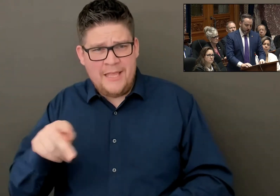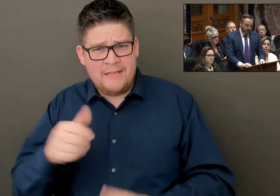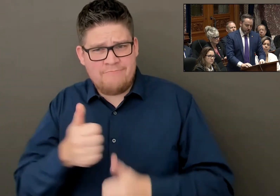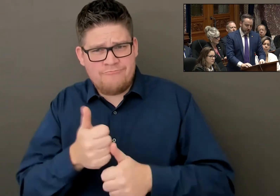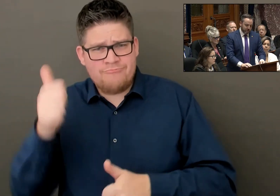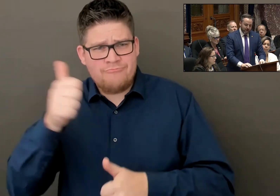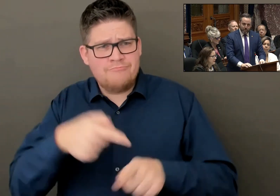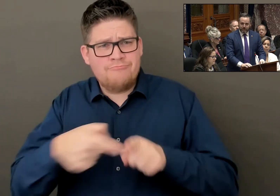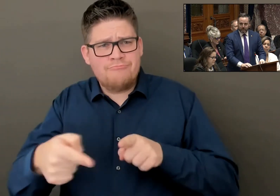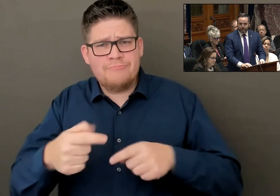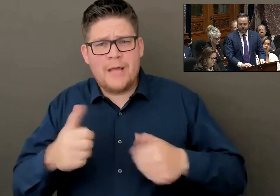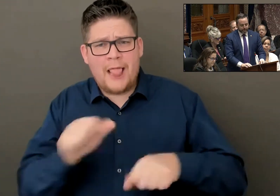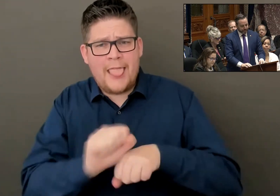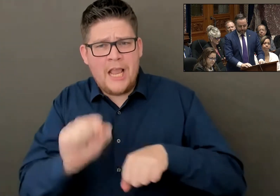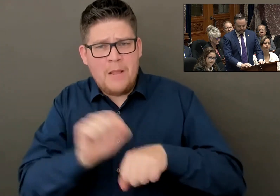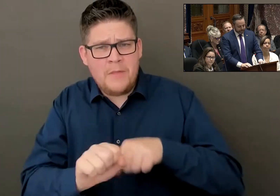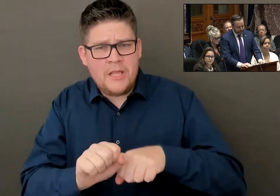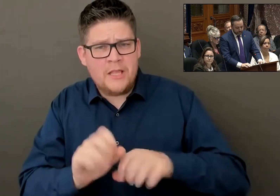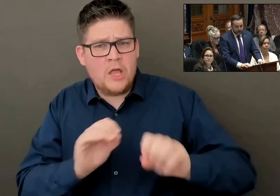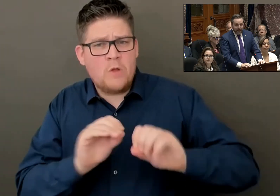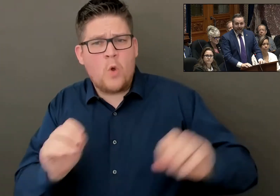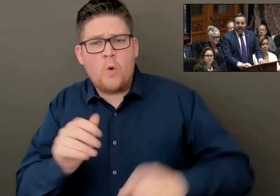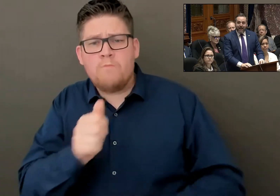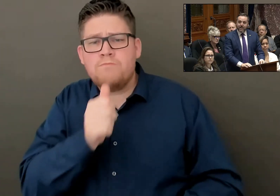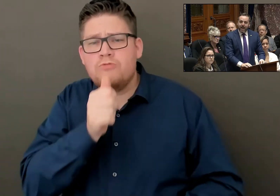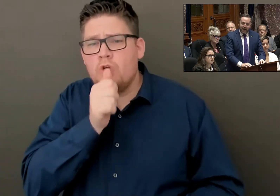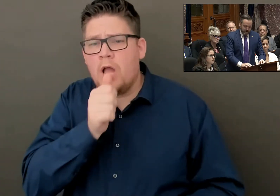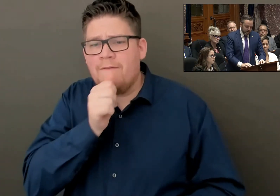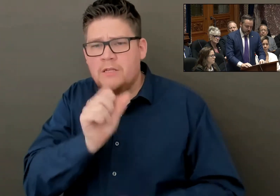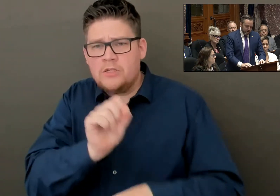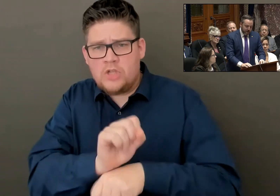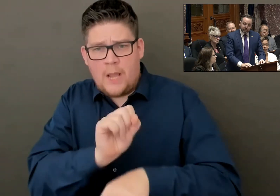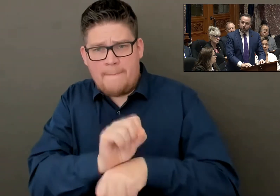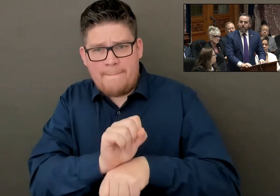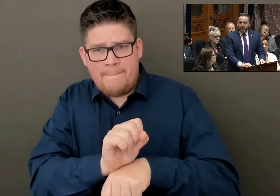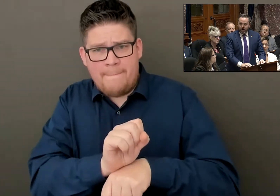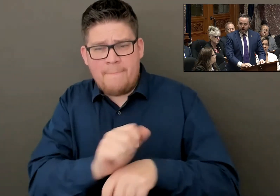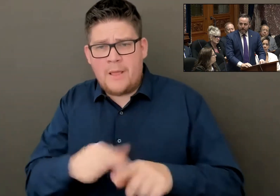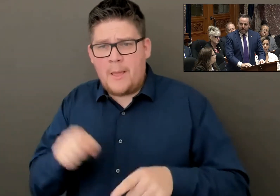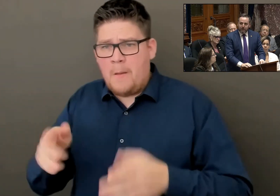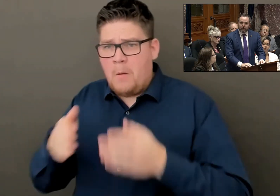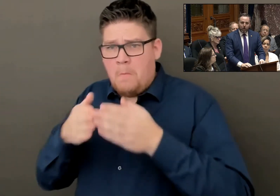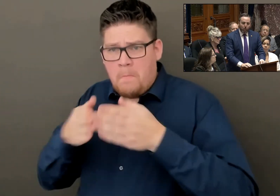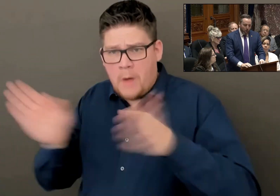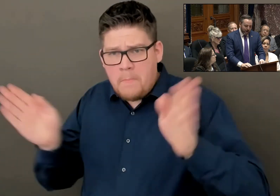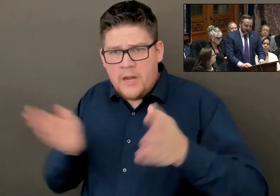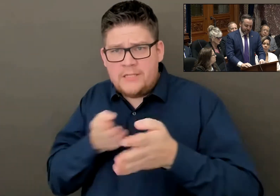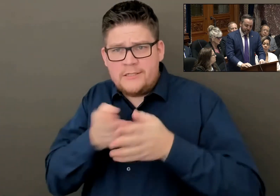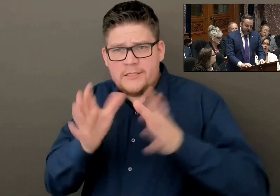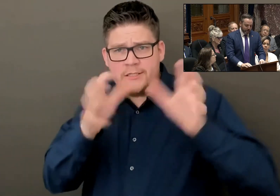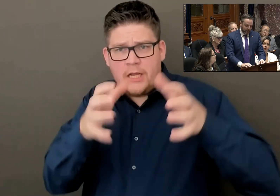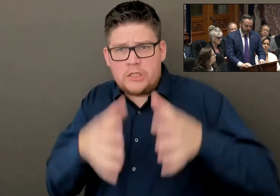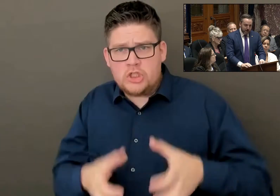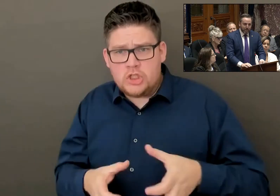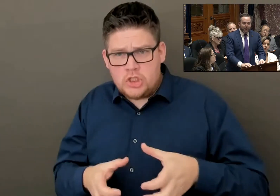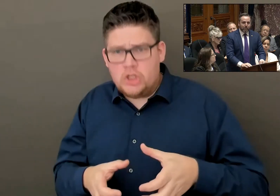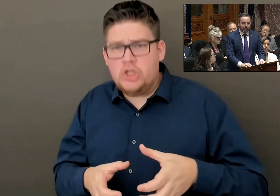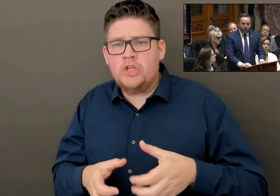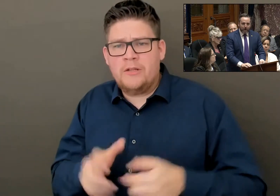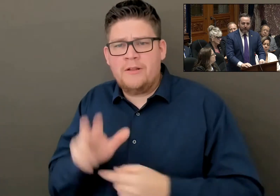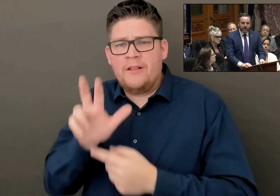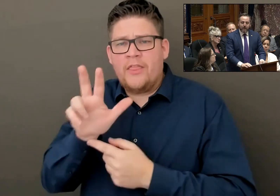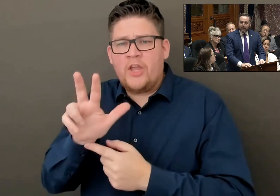36% under this government. And yet, this Premier keeps rewarding failure